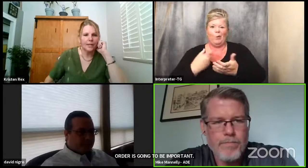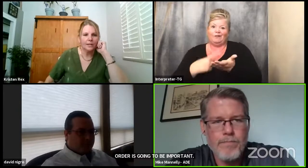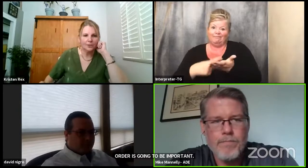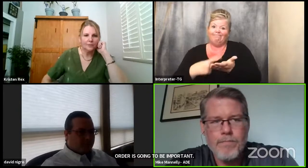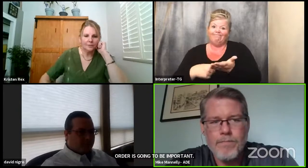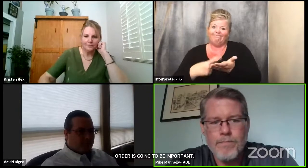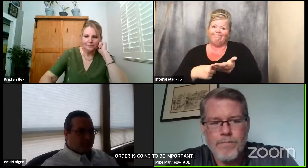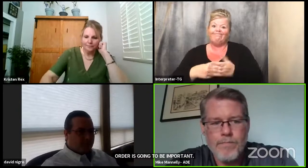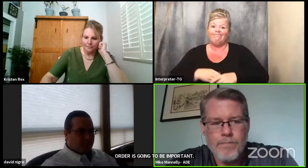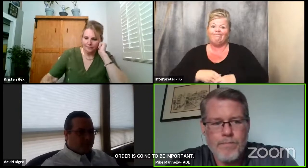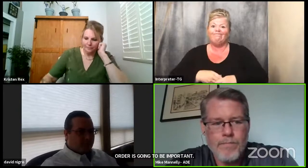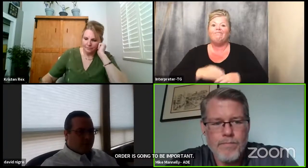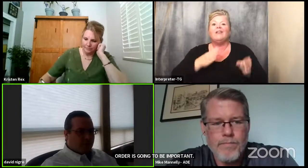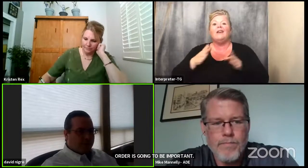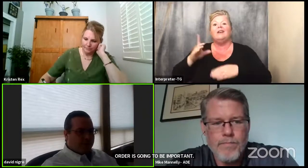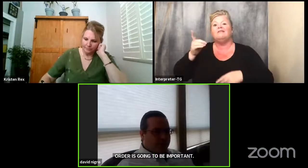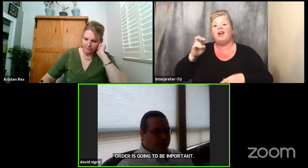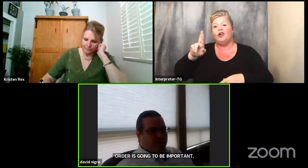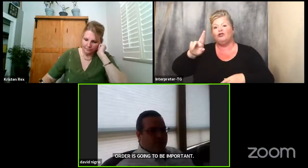Thank you.